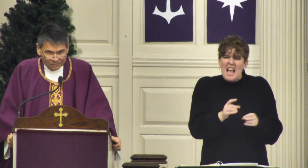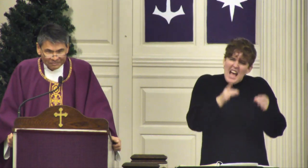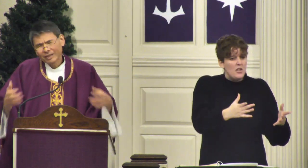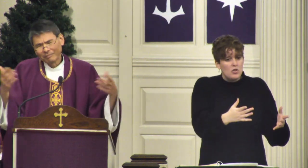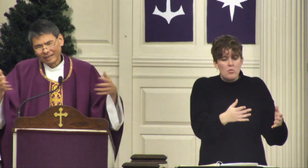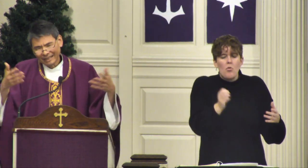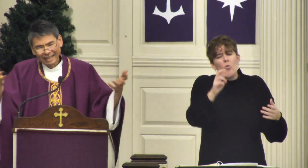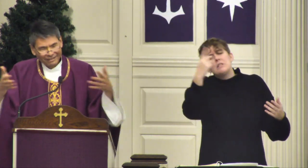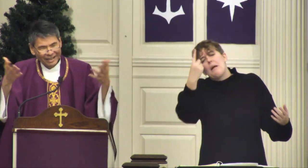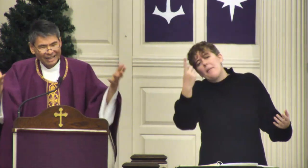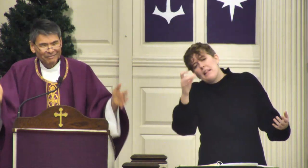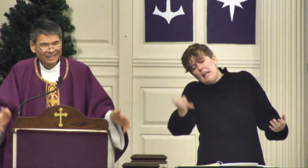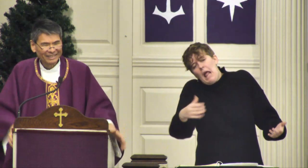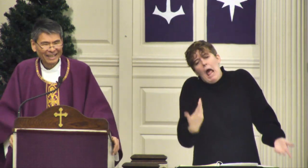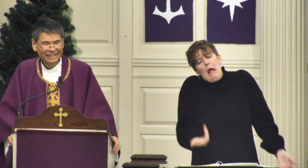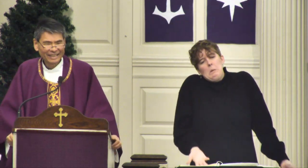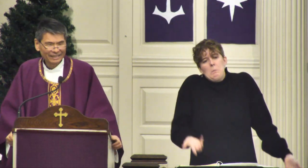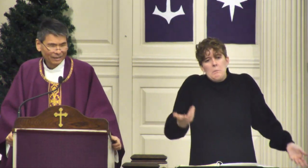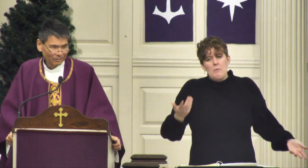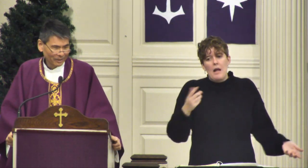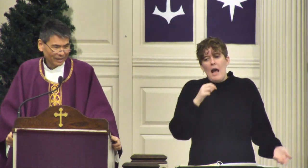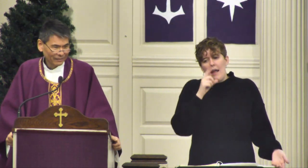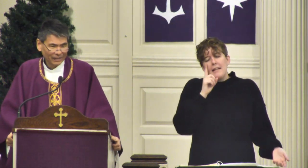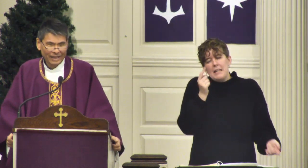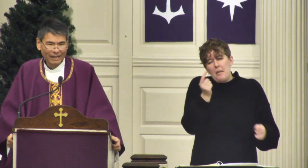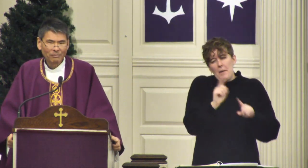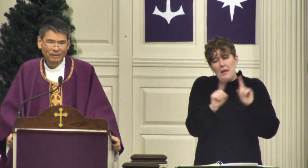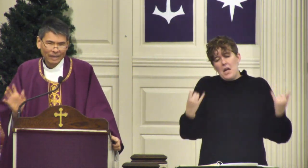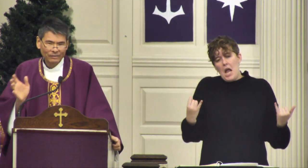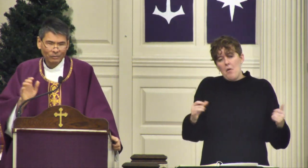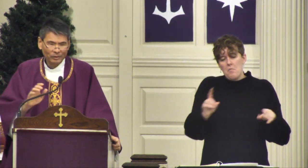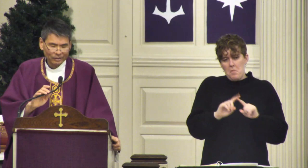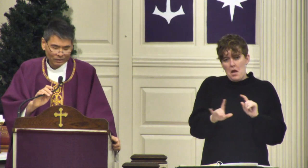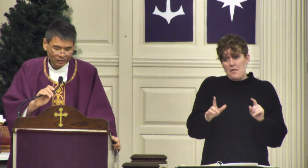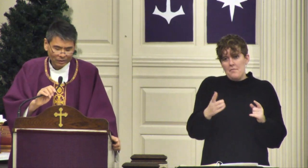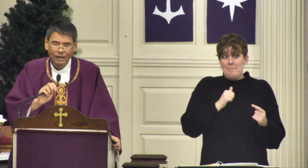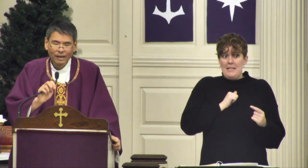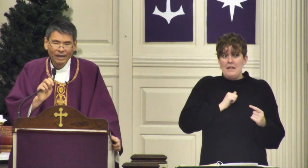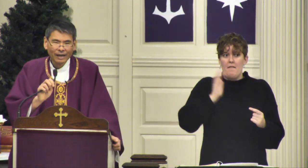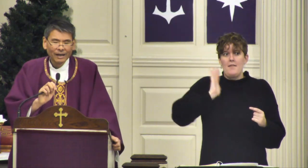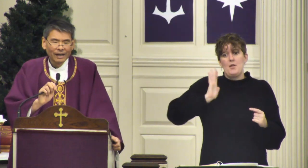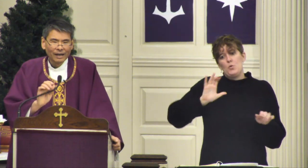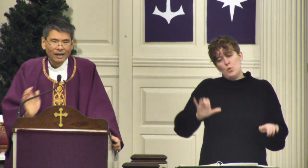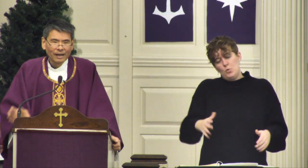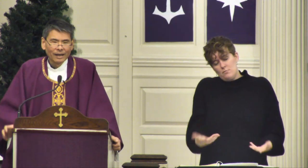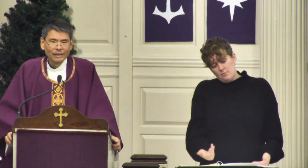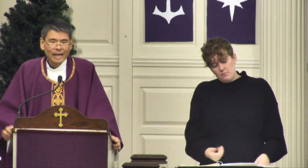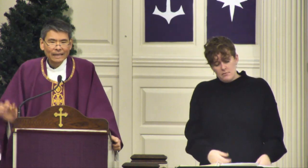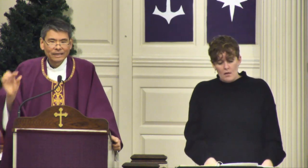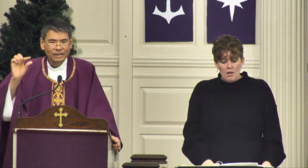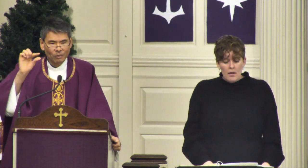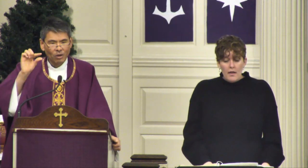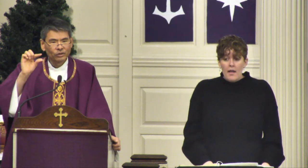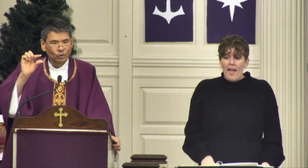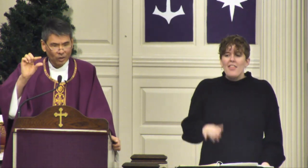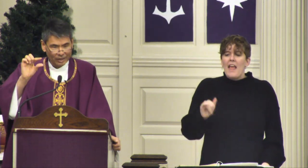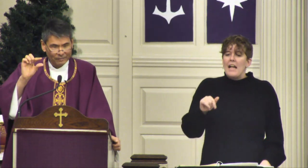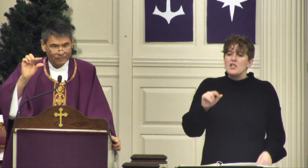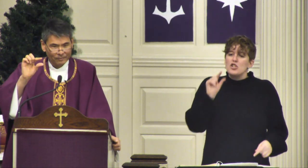or something like that, right? I mean, I think it's a little bit different now, but that's what we used to do. That's the small